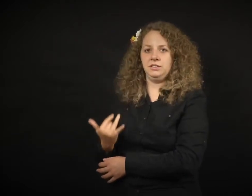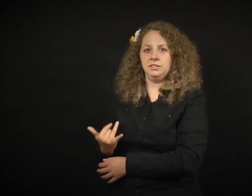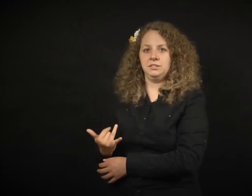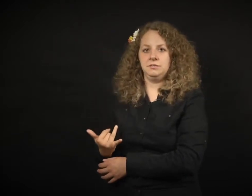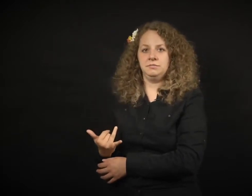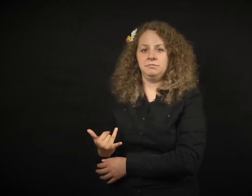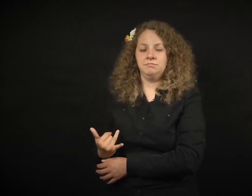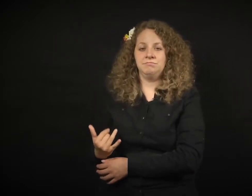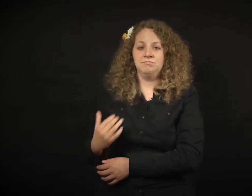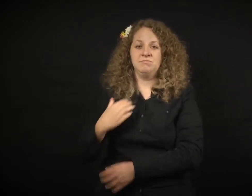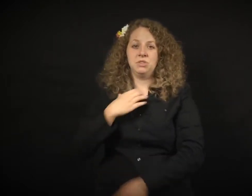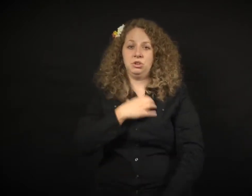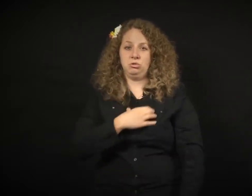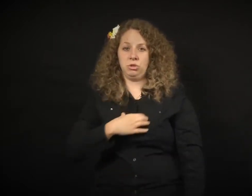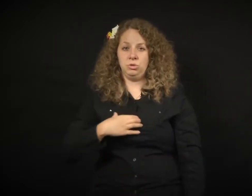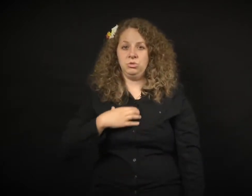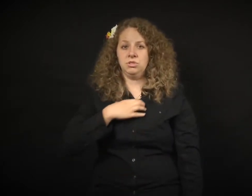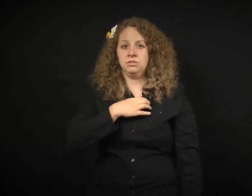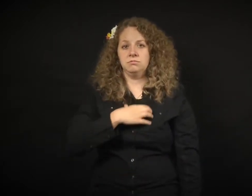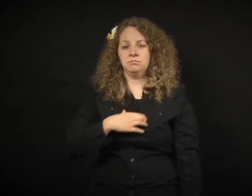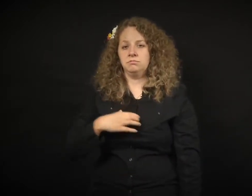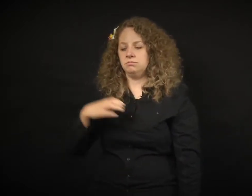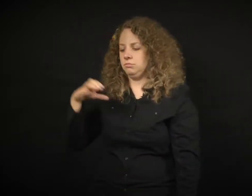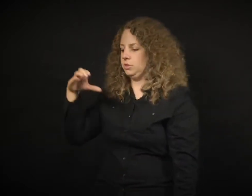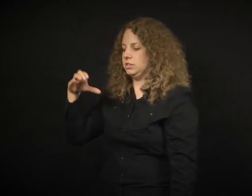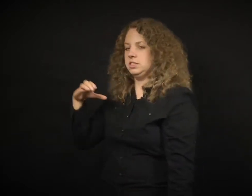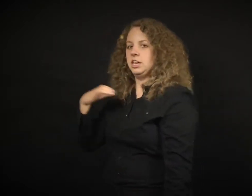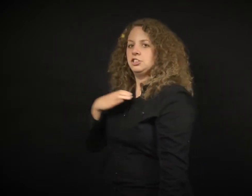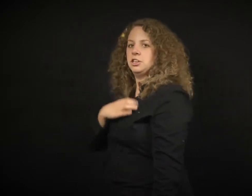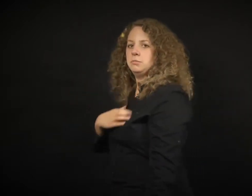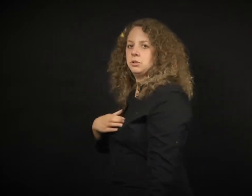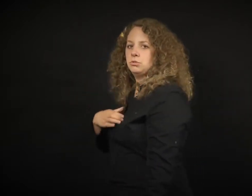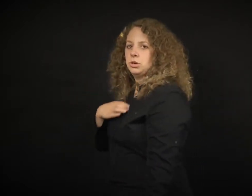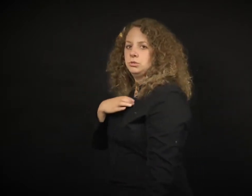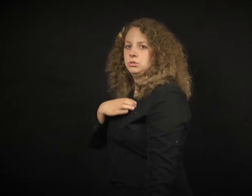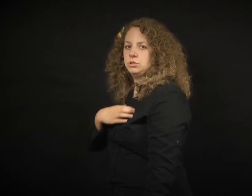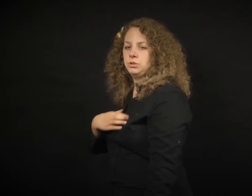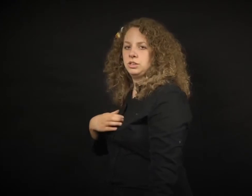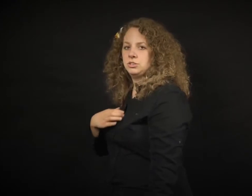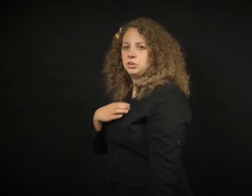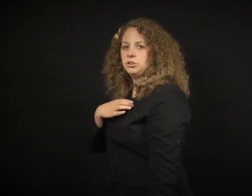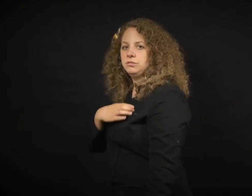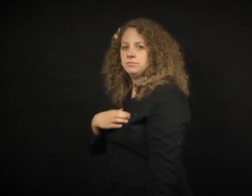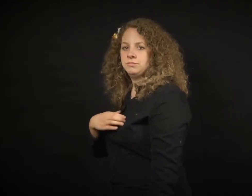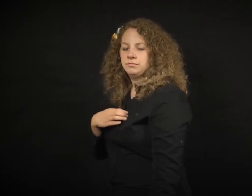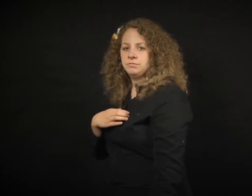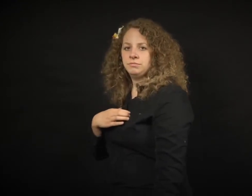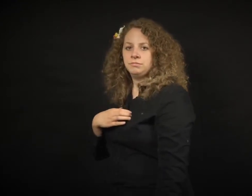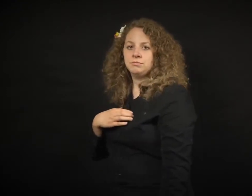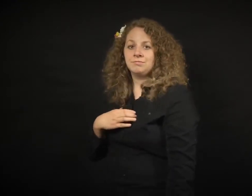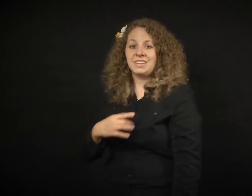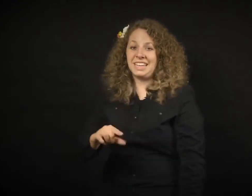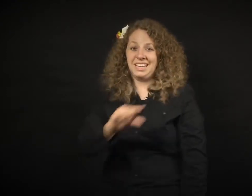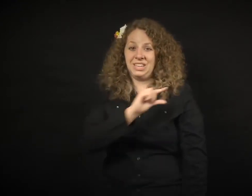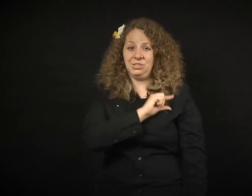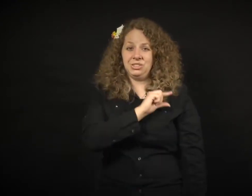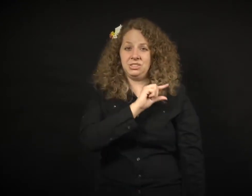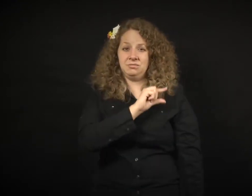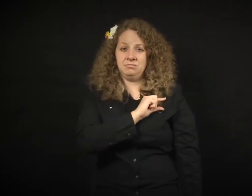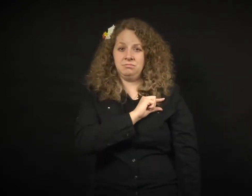Grace. Gross, with the C handshake, gross, going in a circle. Guilt,